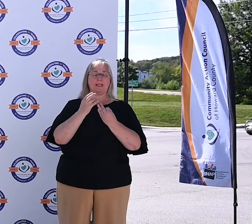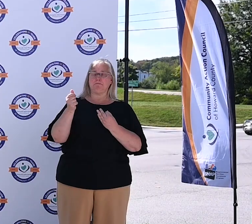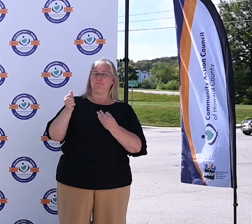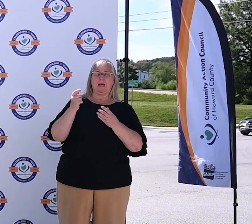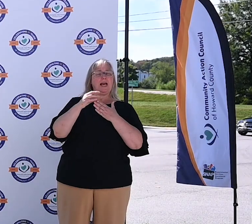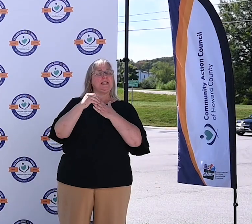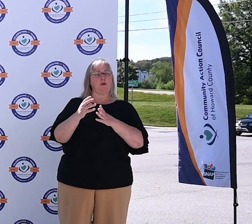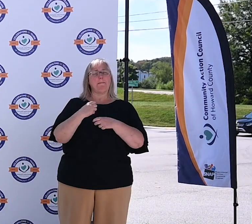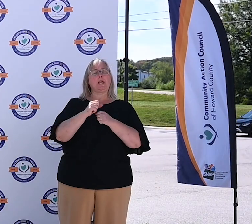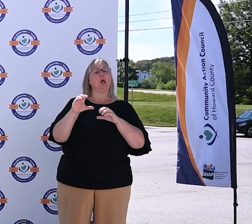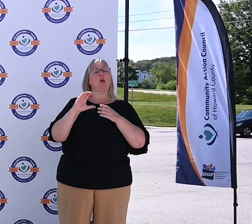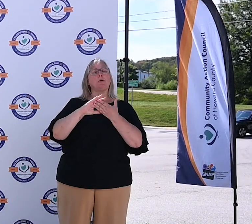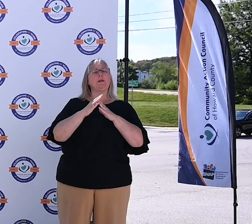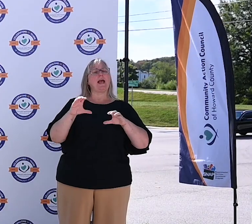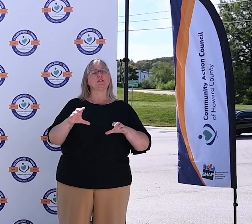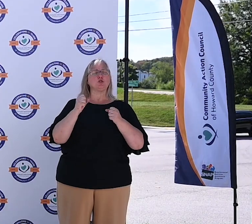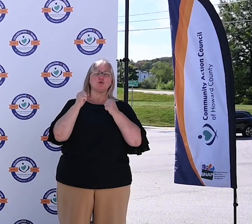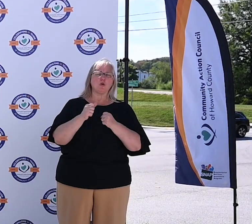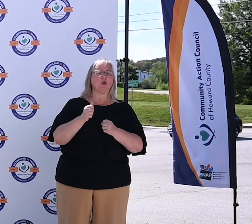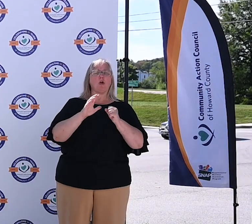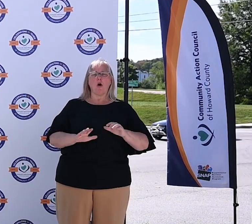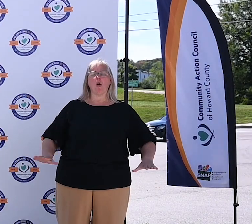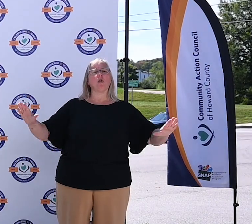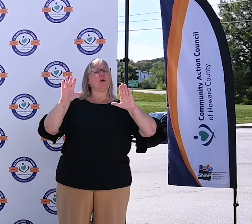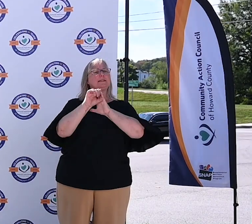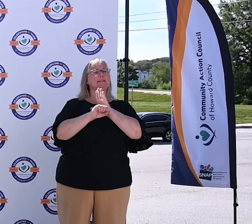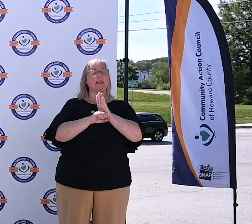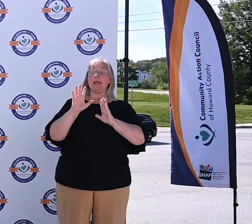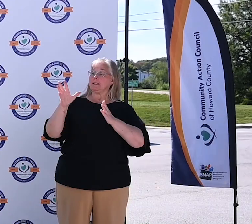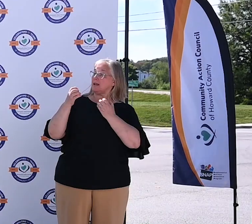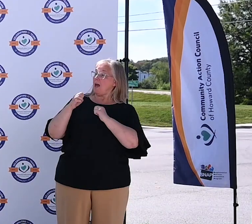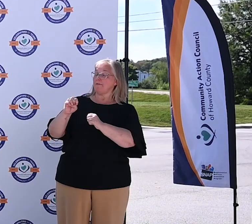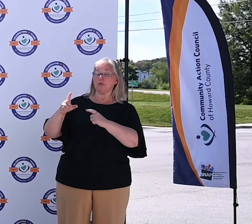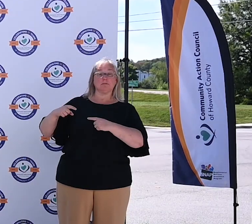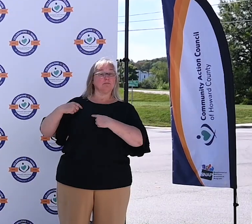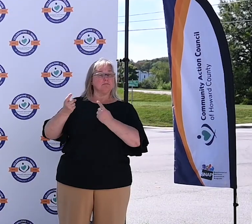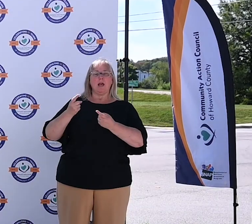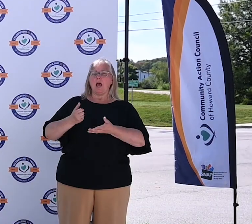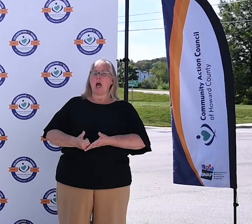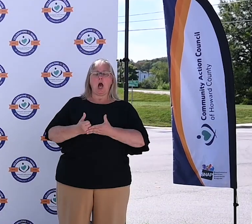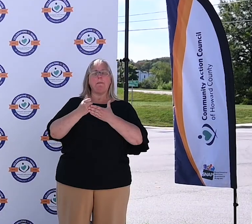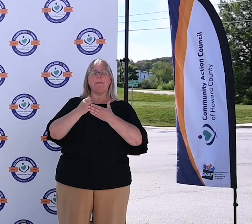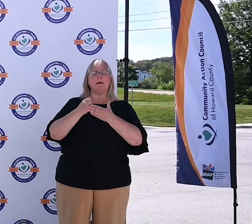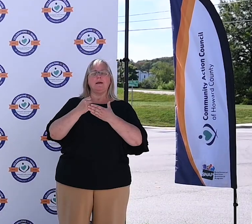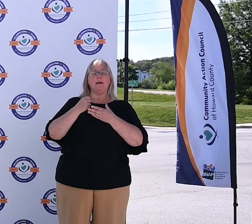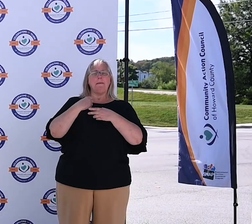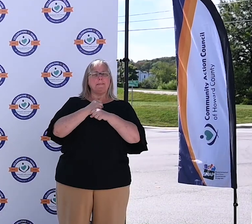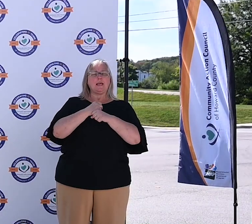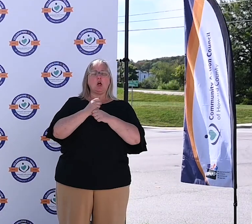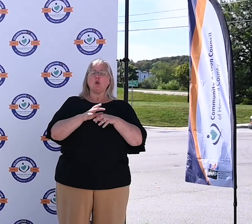in making community action stronger across our state. His efforts have helped secure critical,